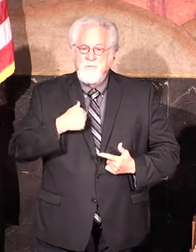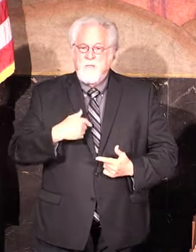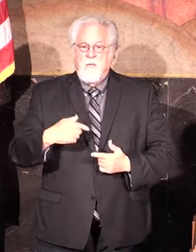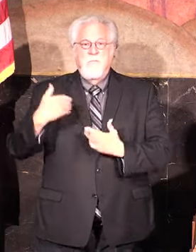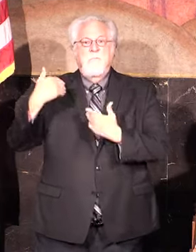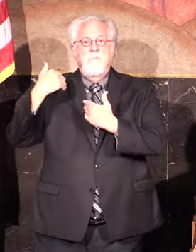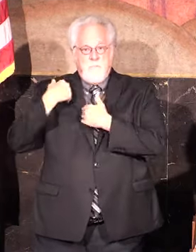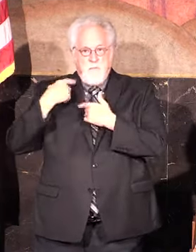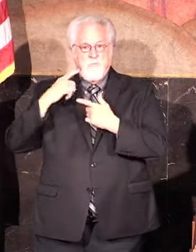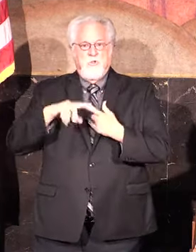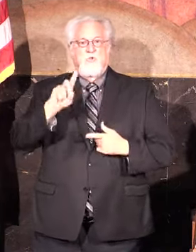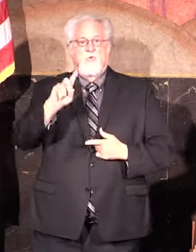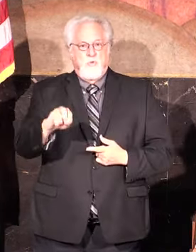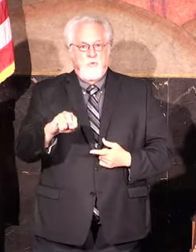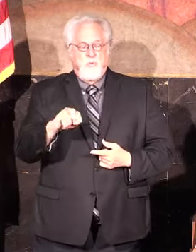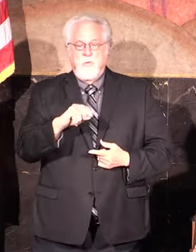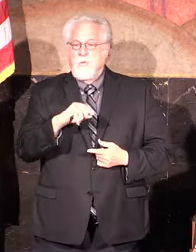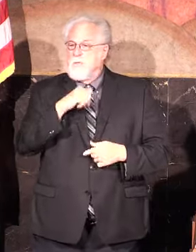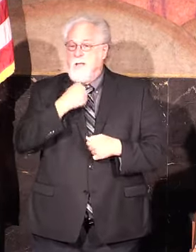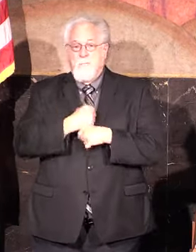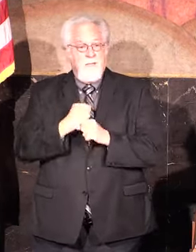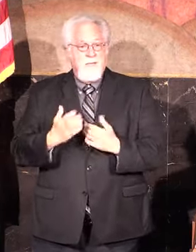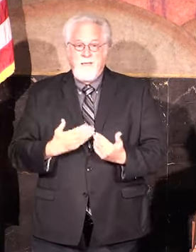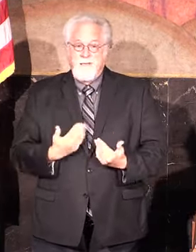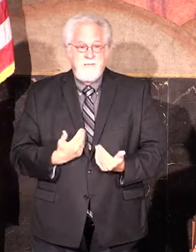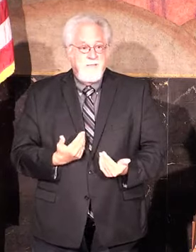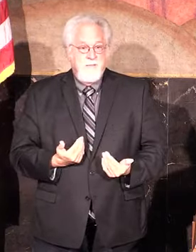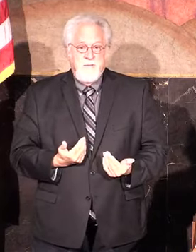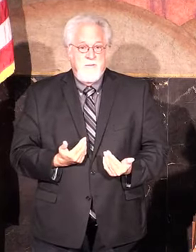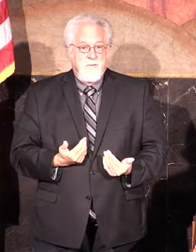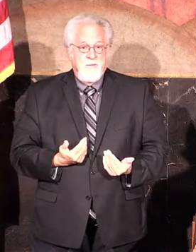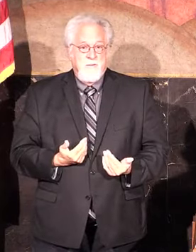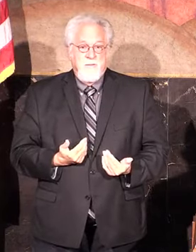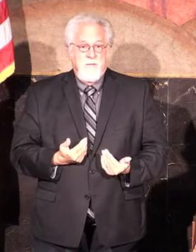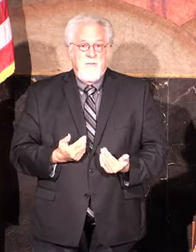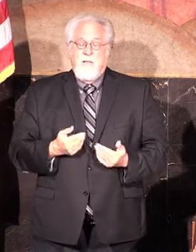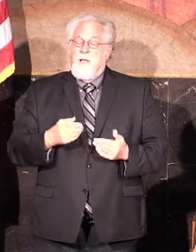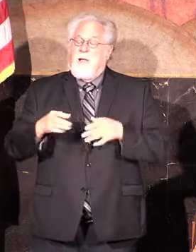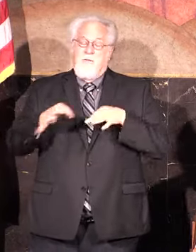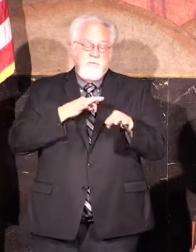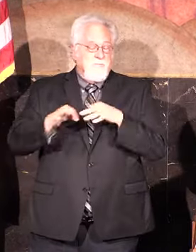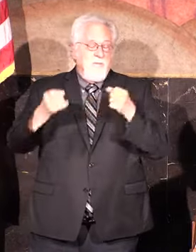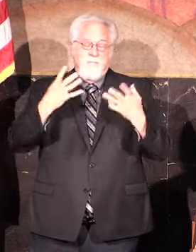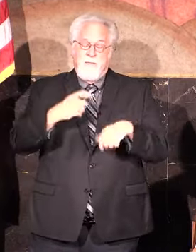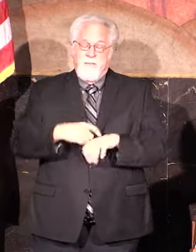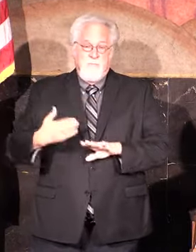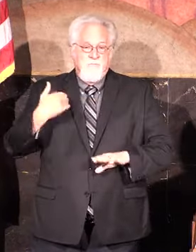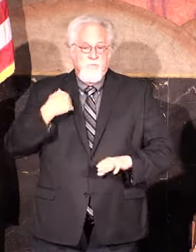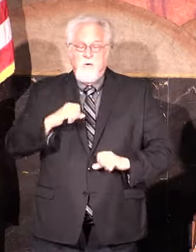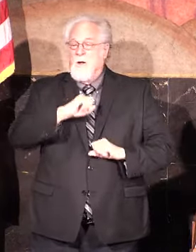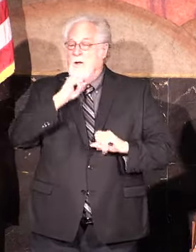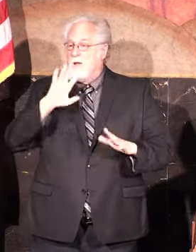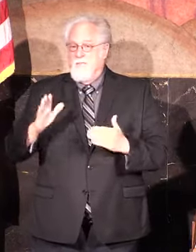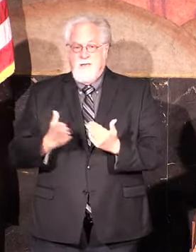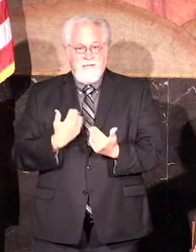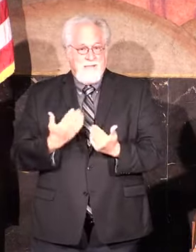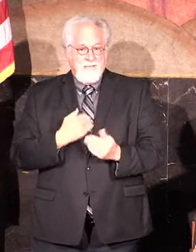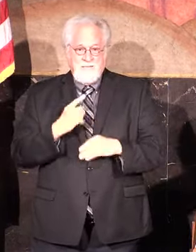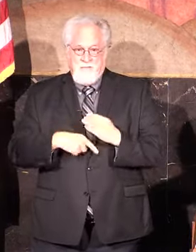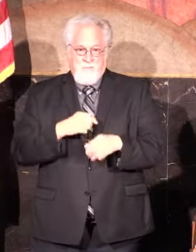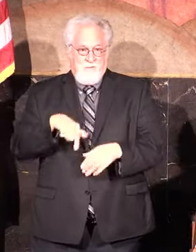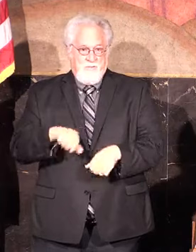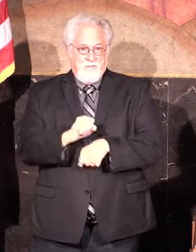these things as well. Does it make it easy? I've gone through this with you all many times. Nothing easy about any of the work that